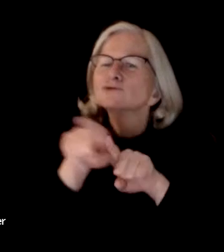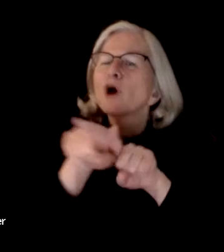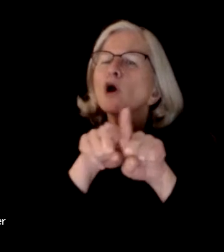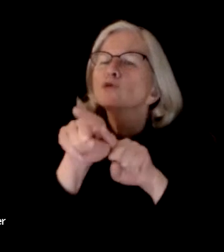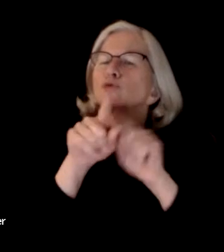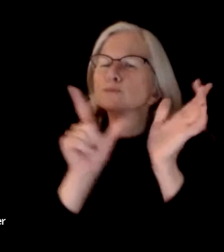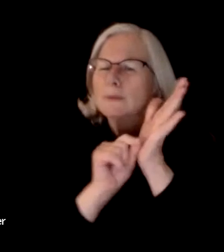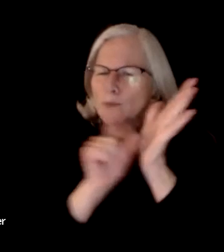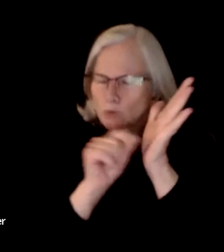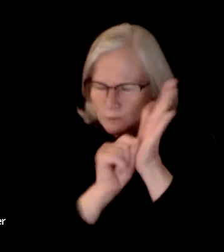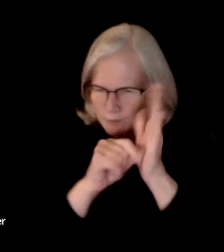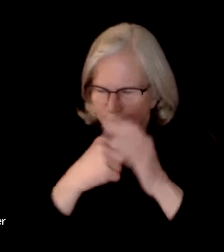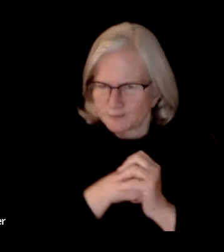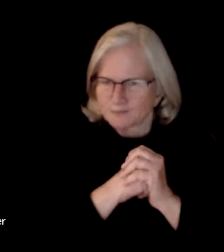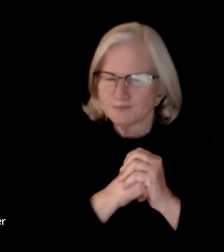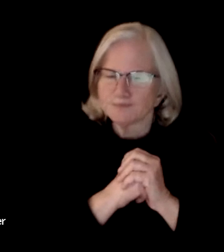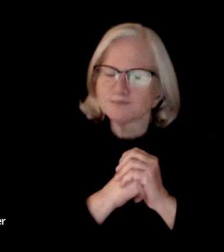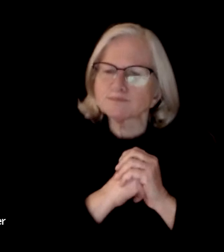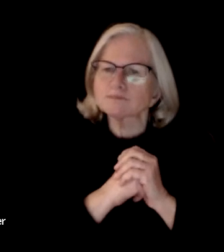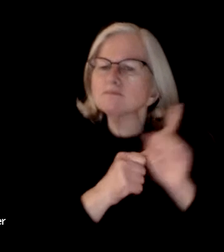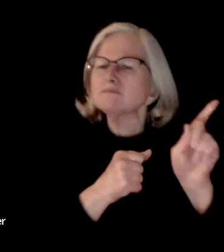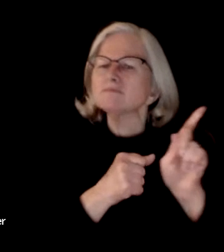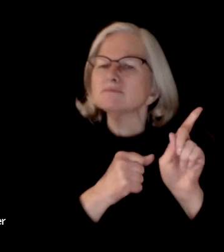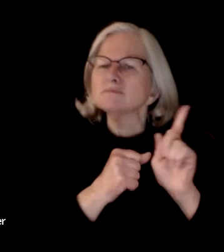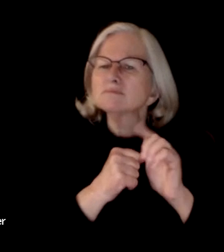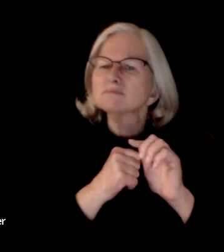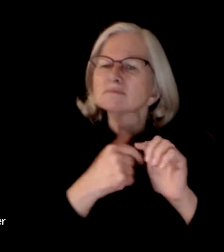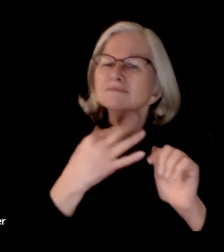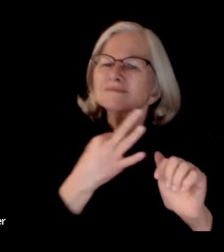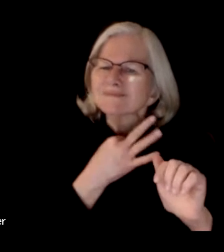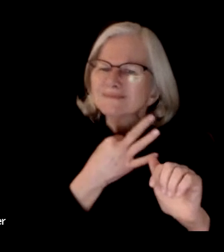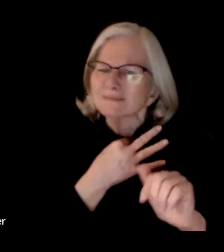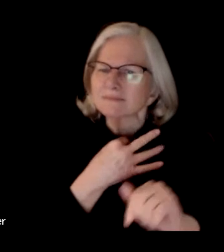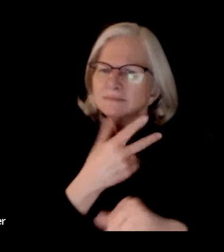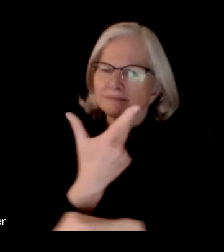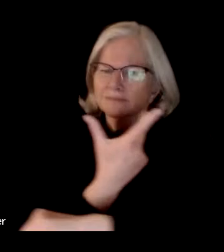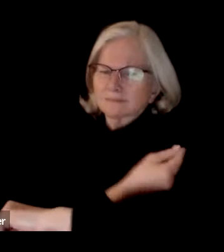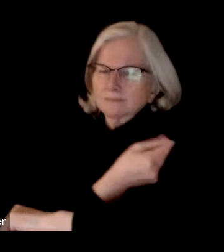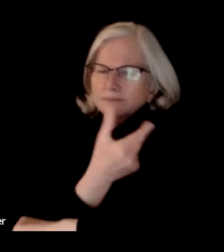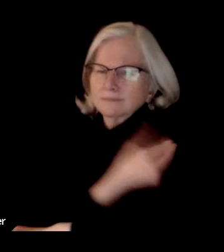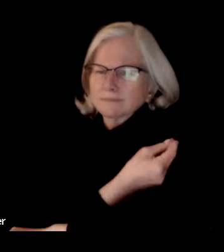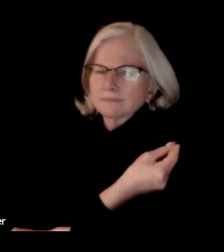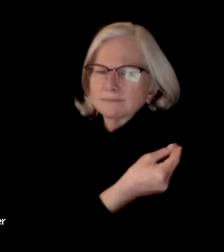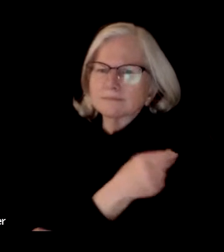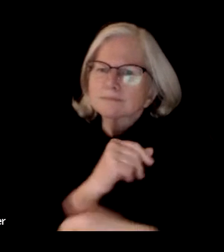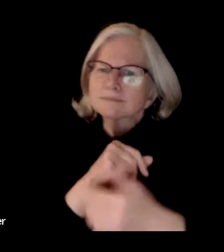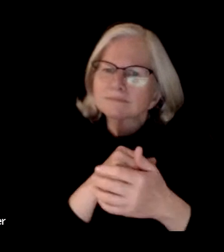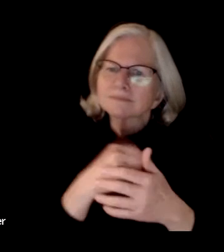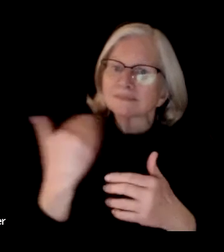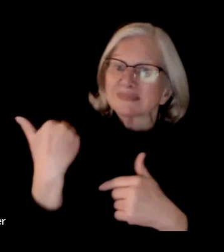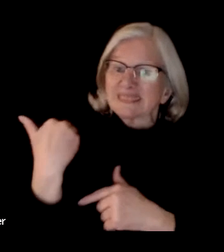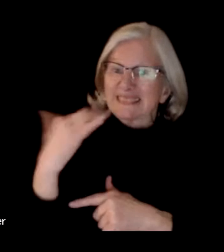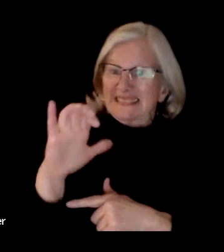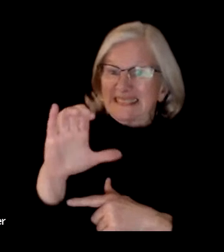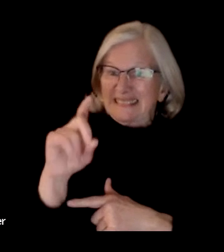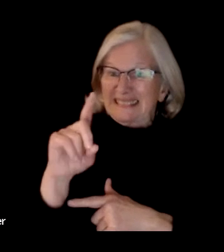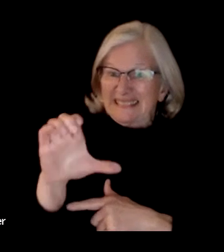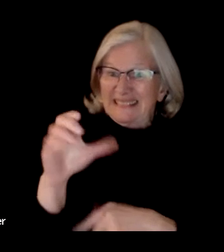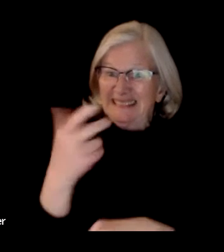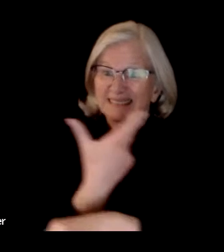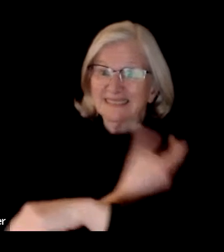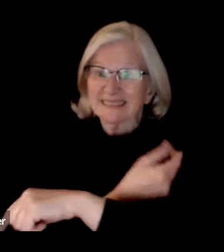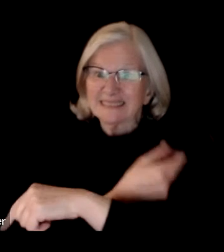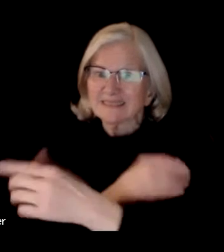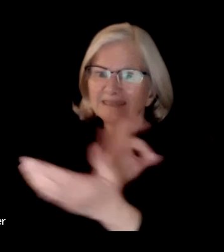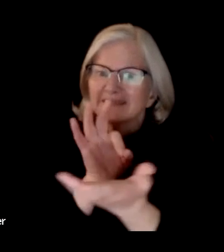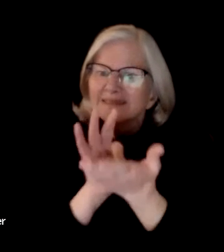Hi all. A couple vaccine-related questions, but the latest CDC COVID vaccine tracker data puts Minnesota about